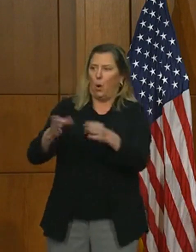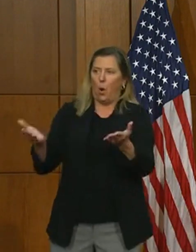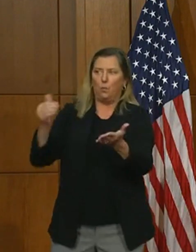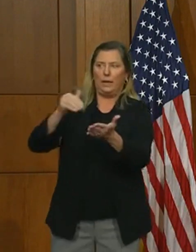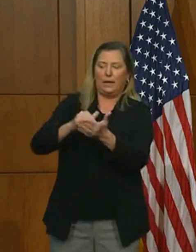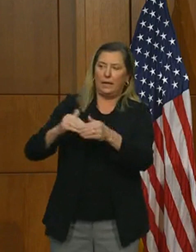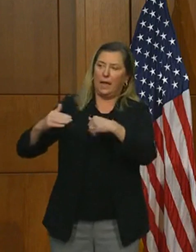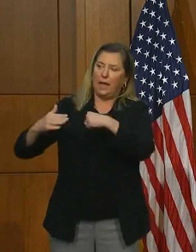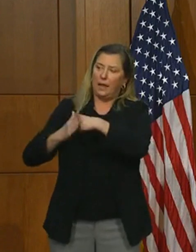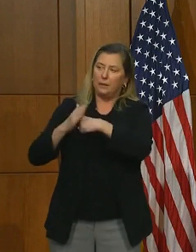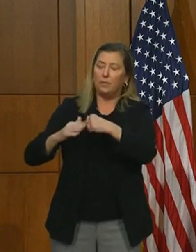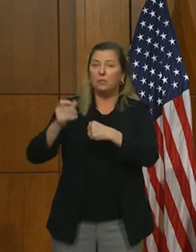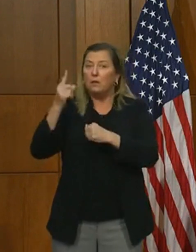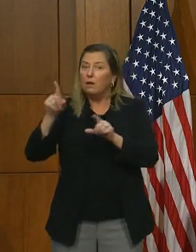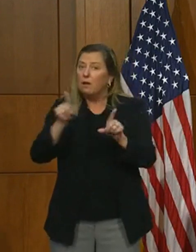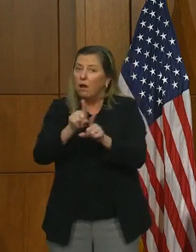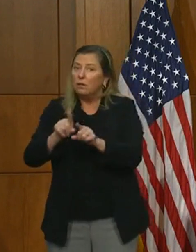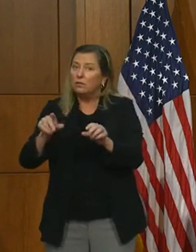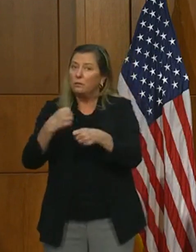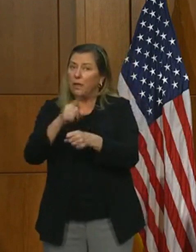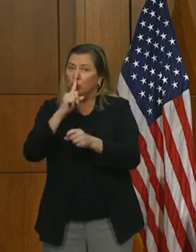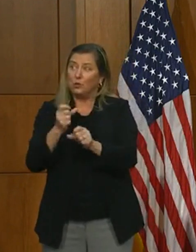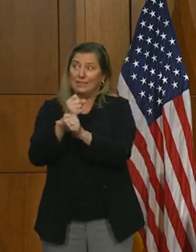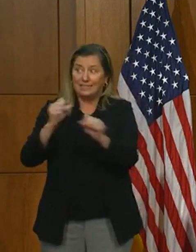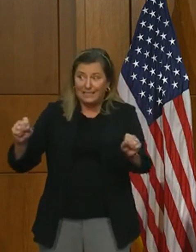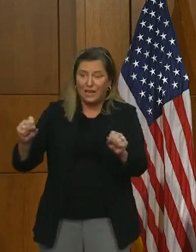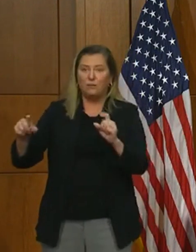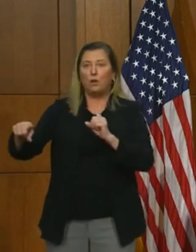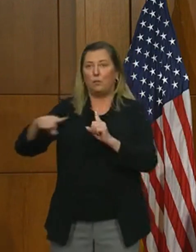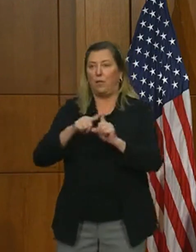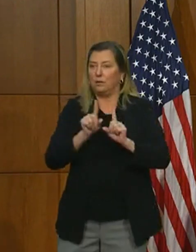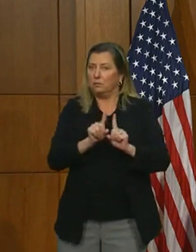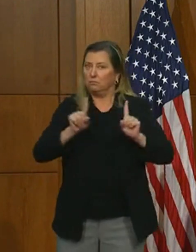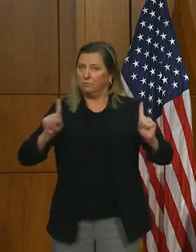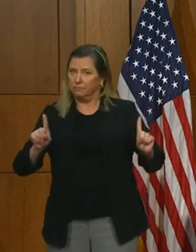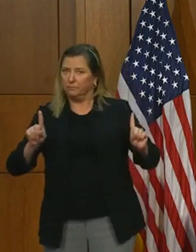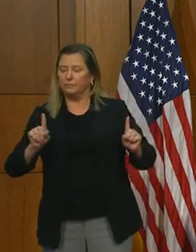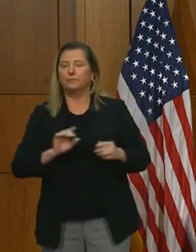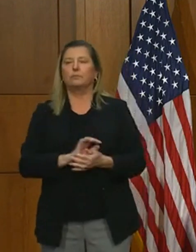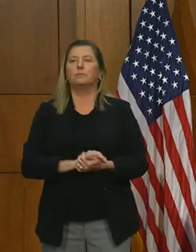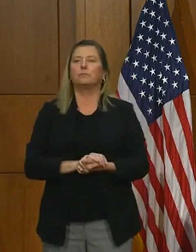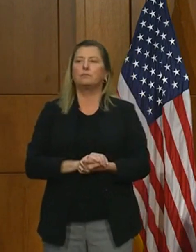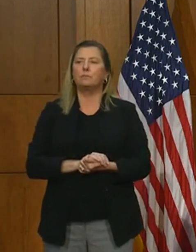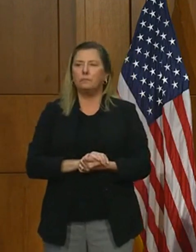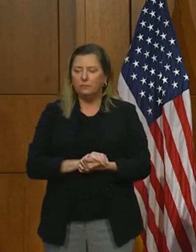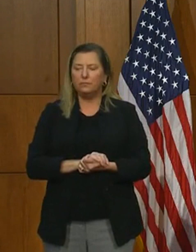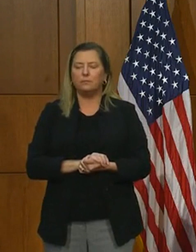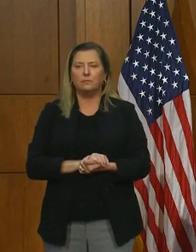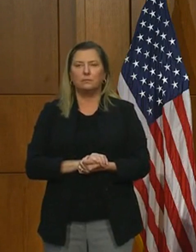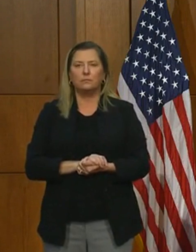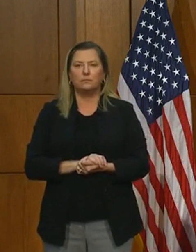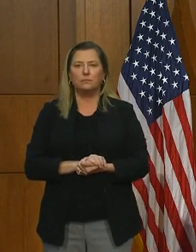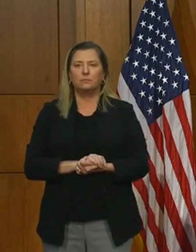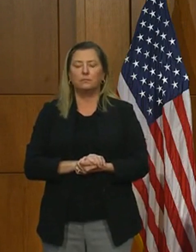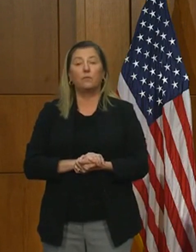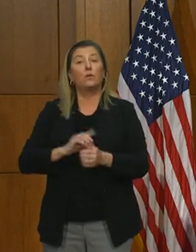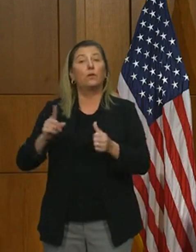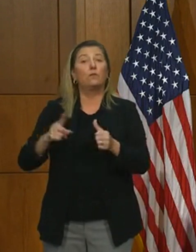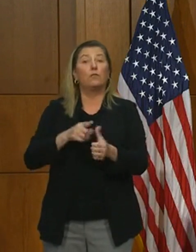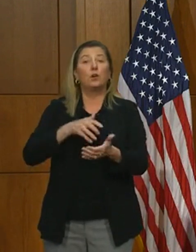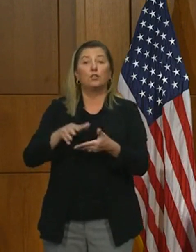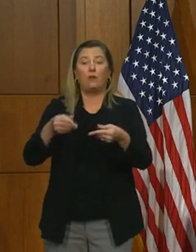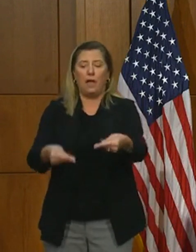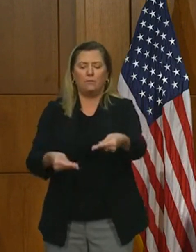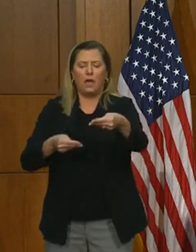while maintaining safety and social and physical distancing. When I saw the first draft, I said